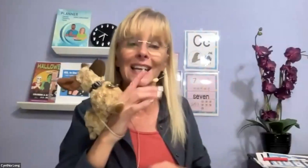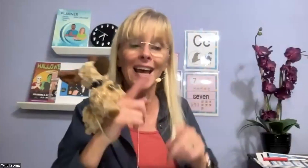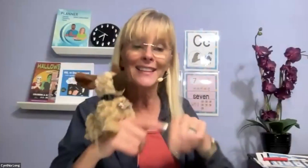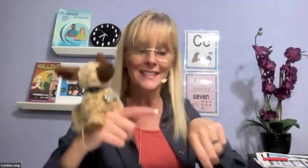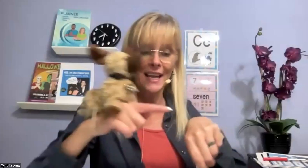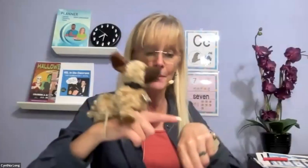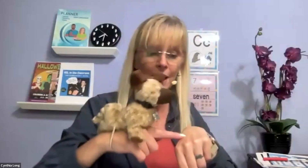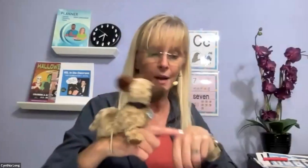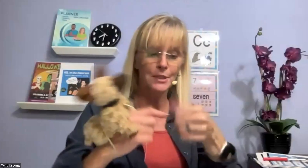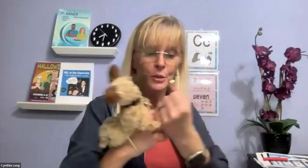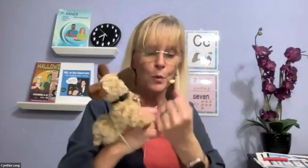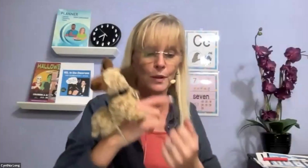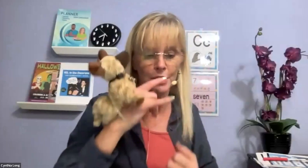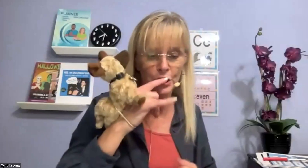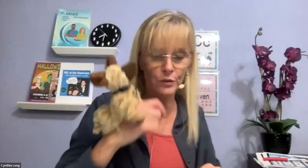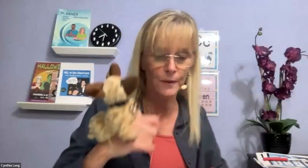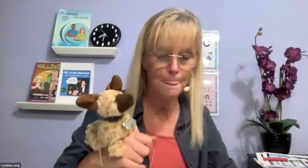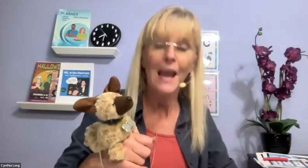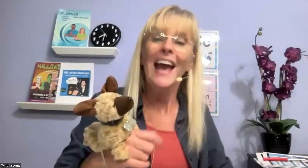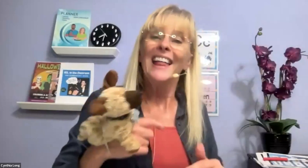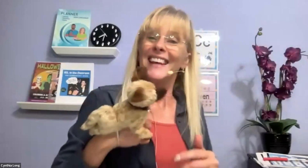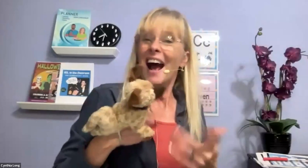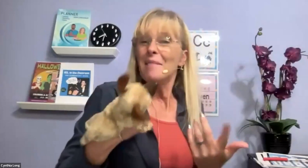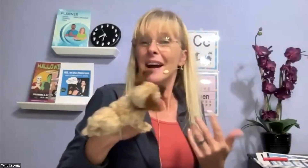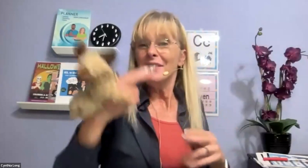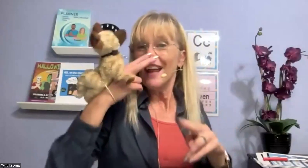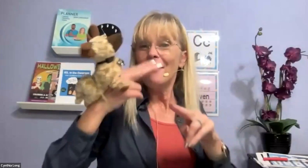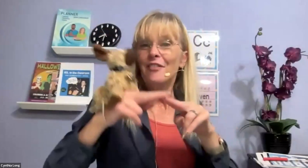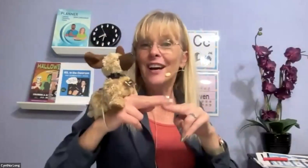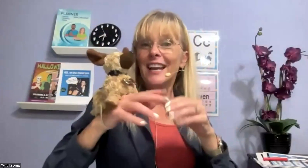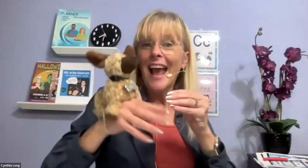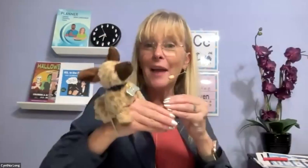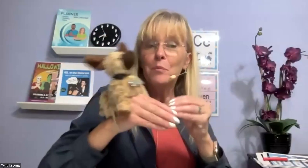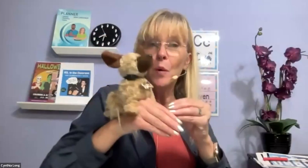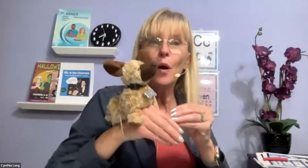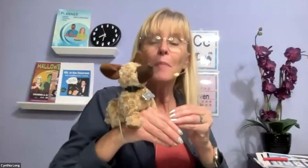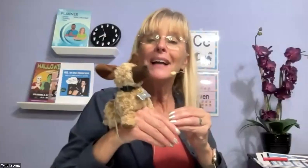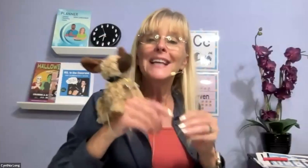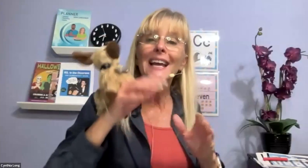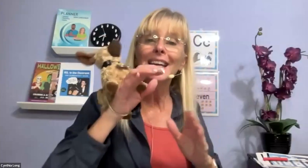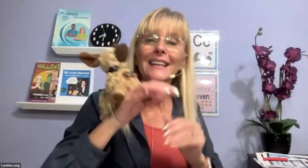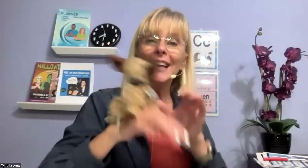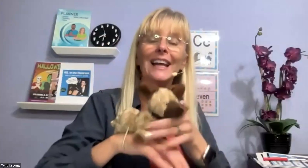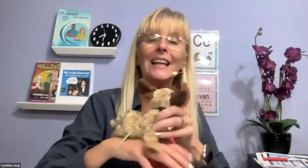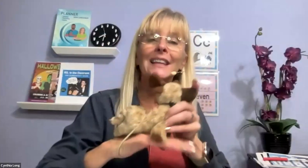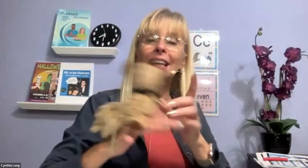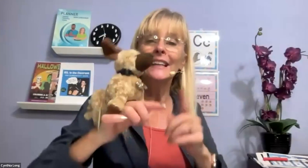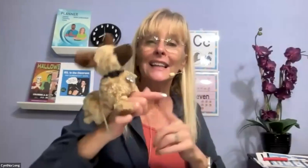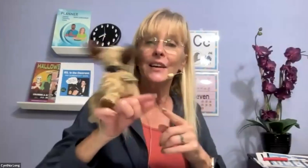it at the same time to support the children. Then I might even have fun and add more by taking the letter